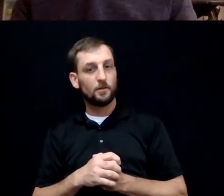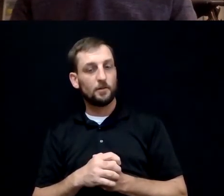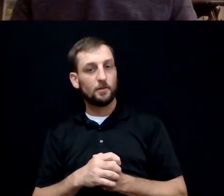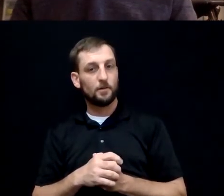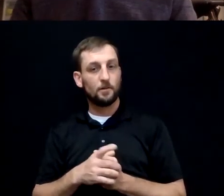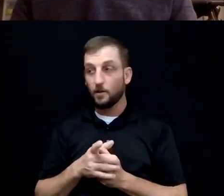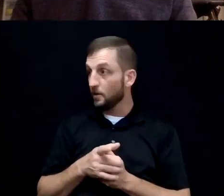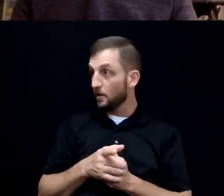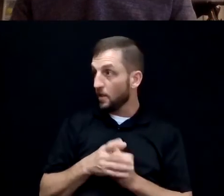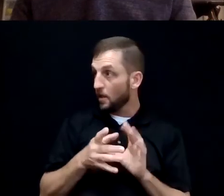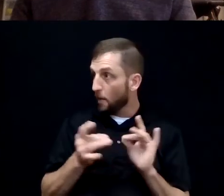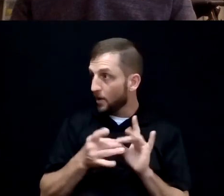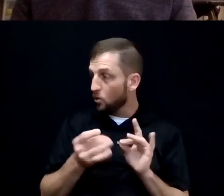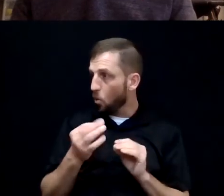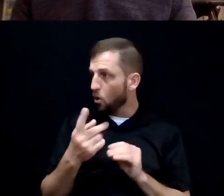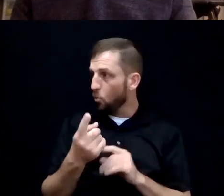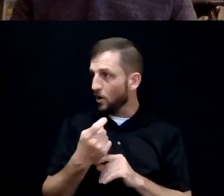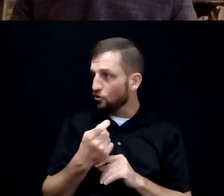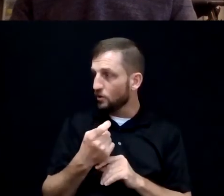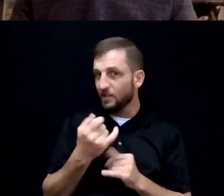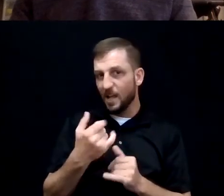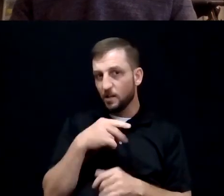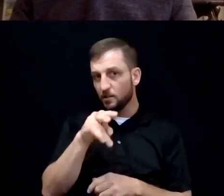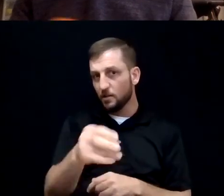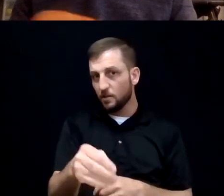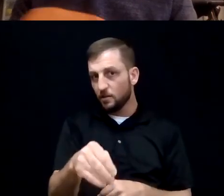Is this a comment or a question that I'm looking at?